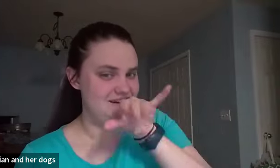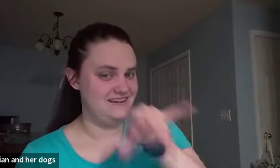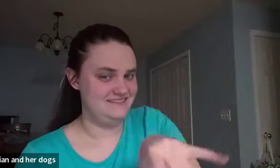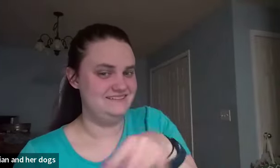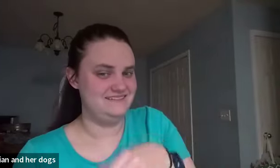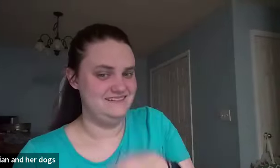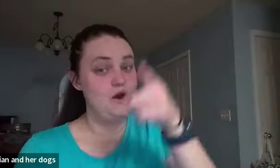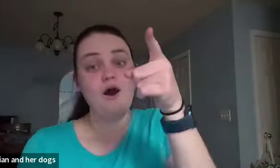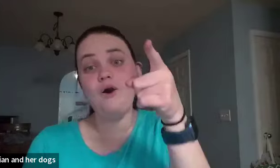Dragon.